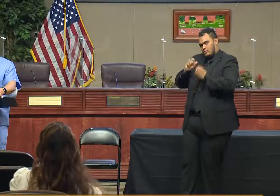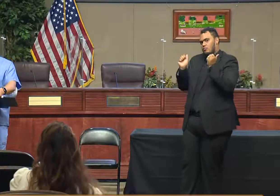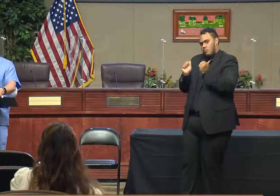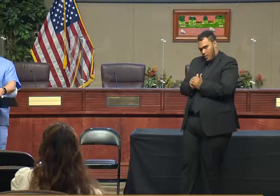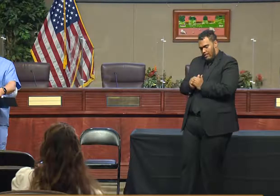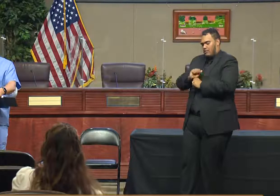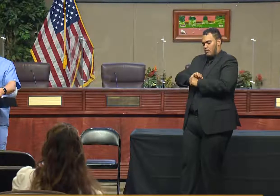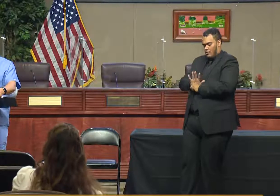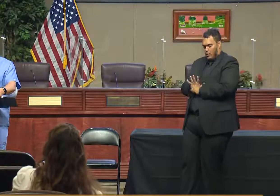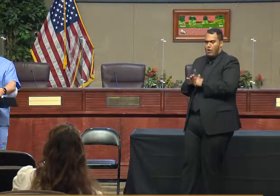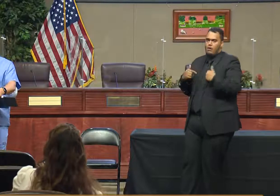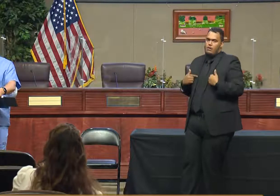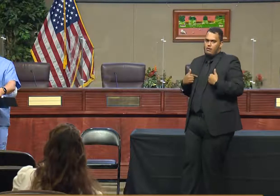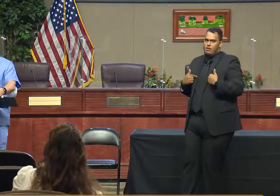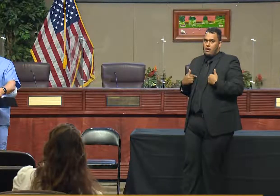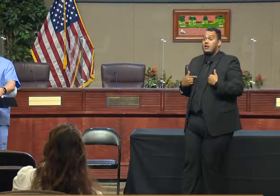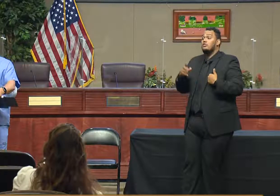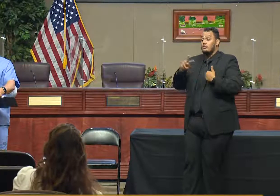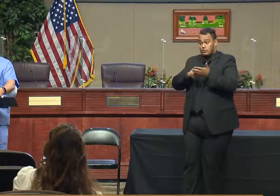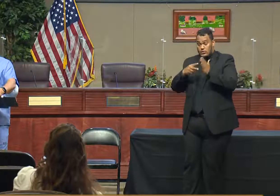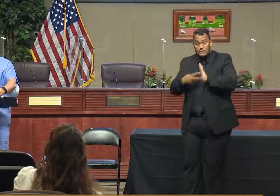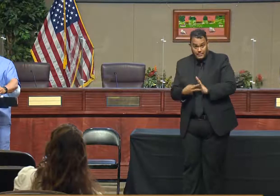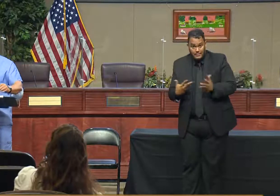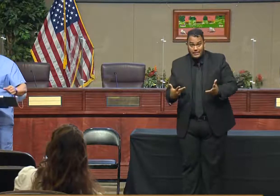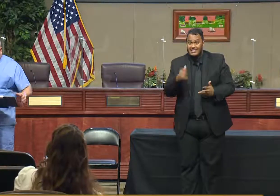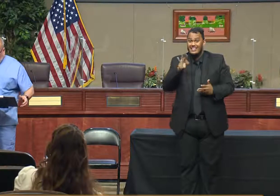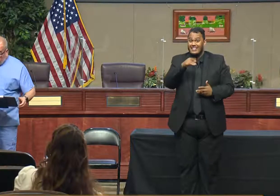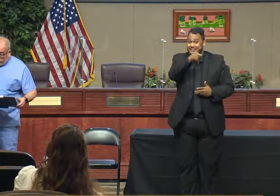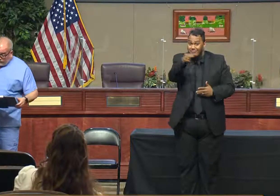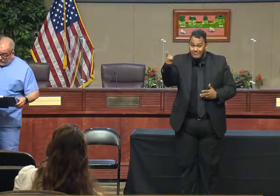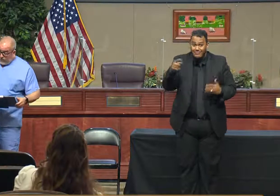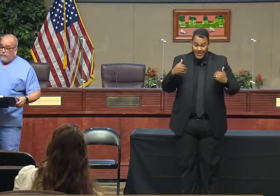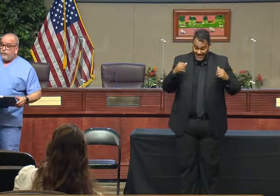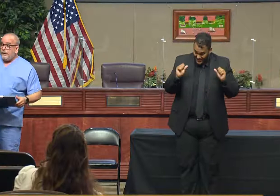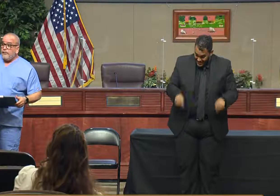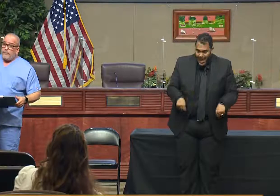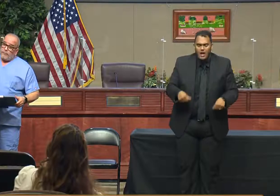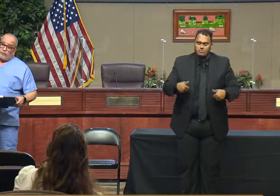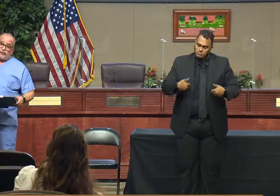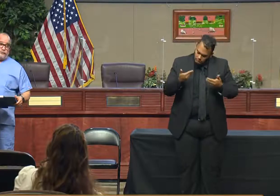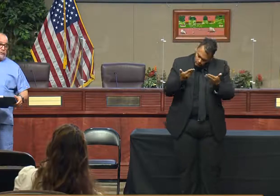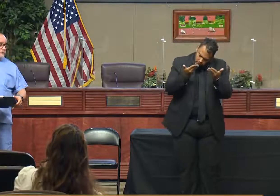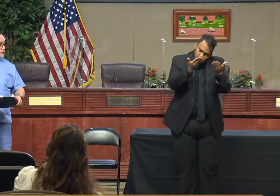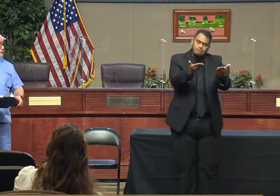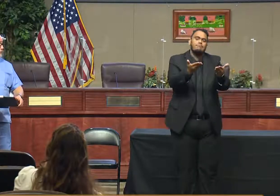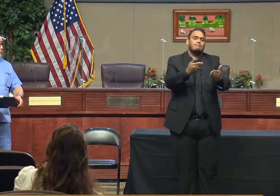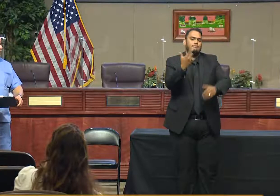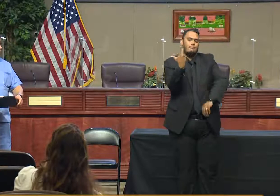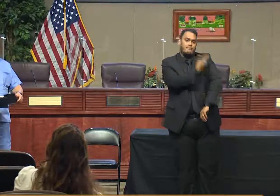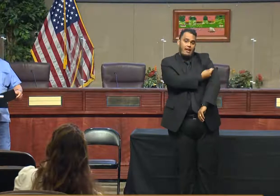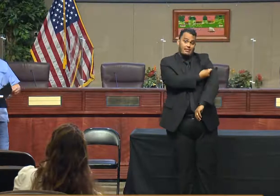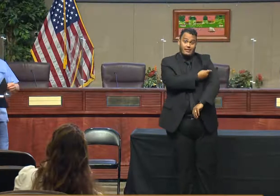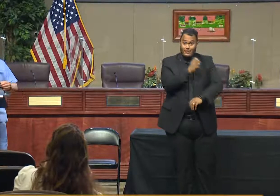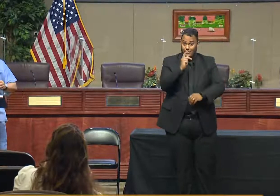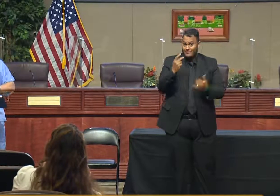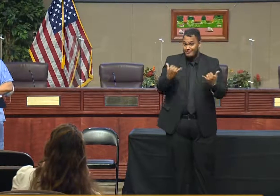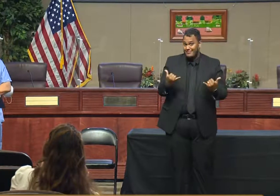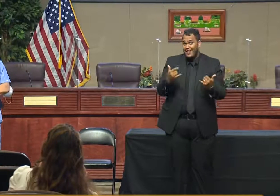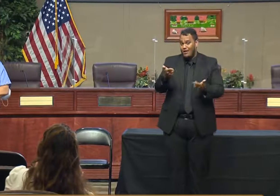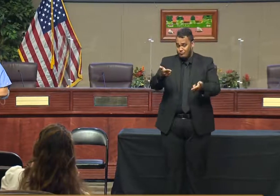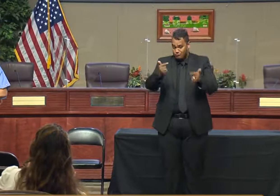and get vaccinated when the appointments open coming week. With that, I will answer any questions that you may have. May you?